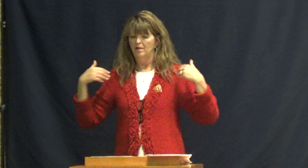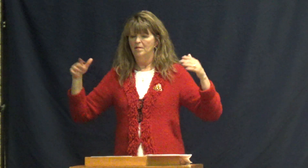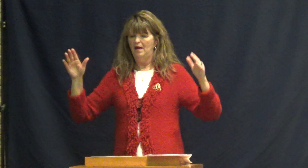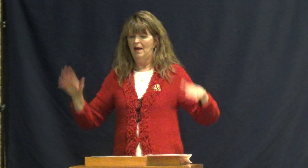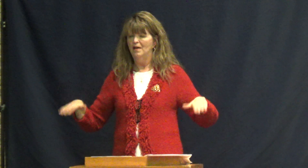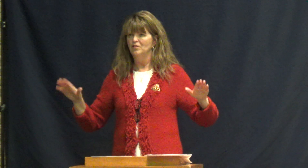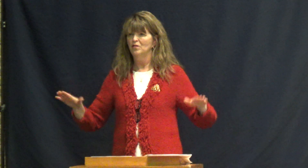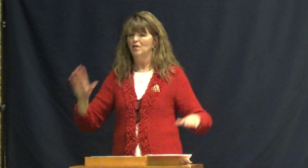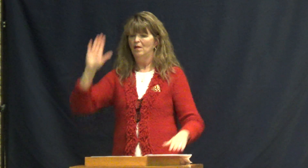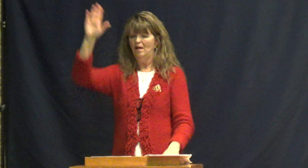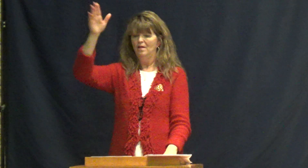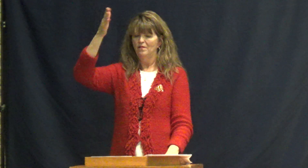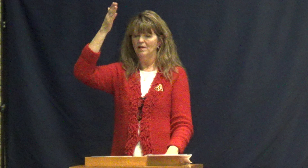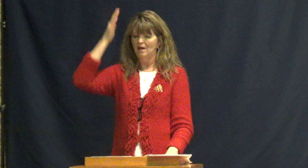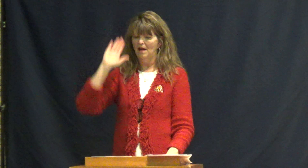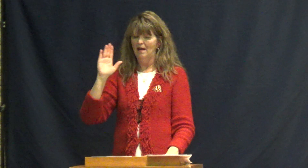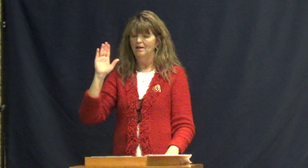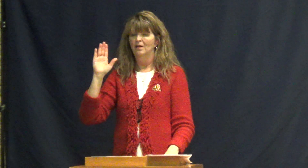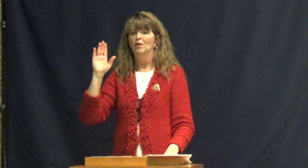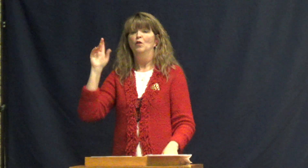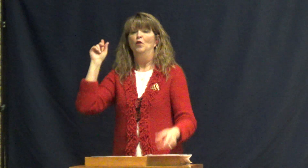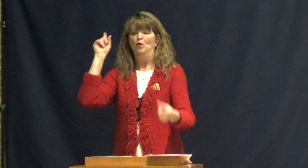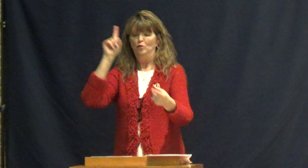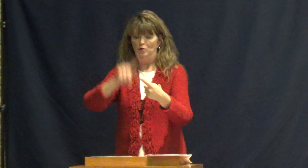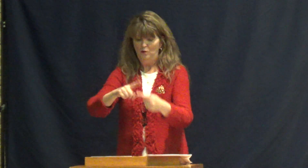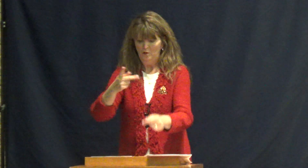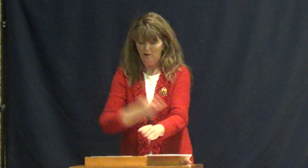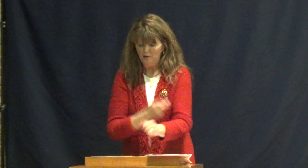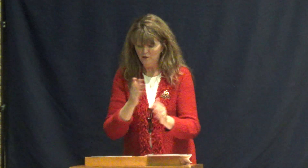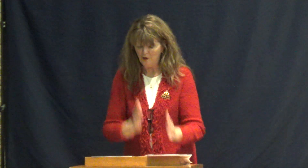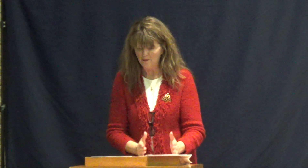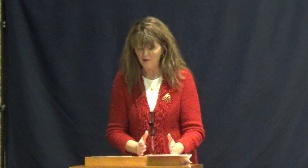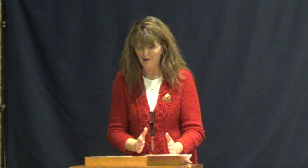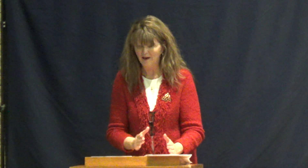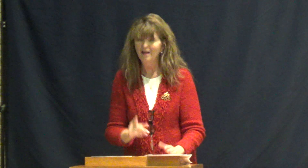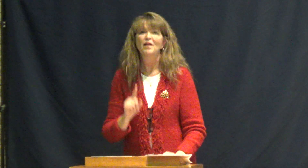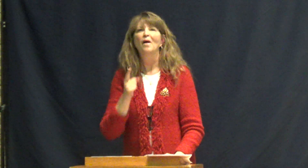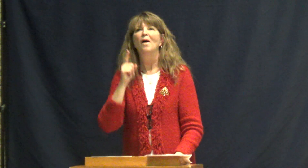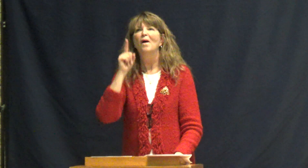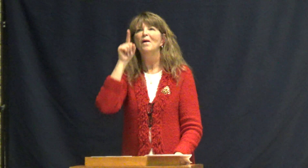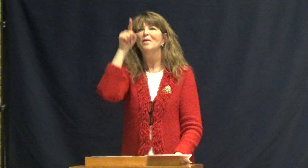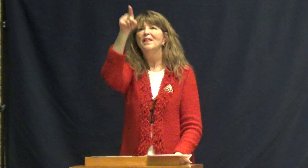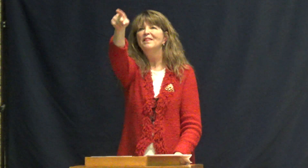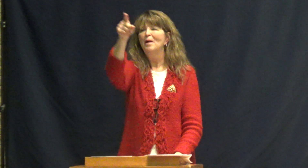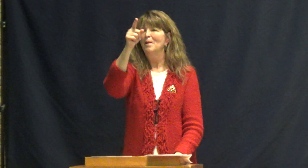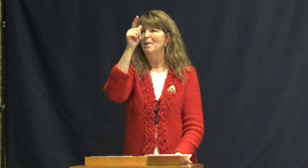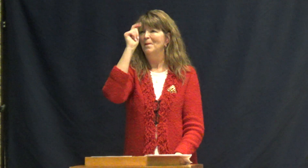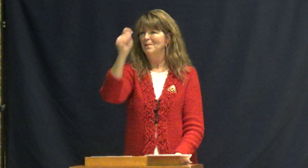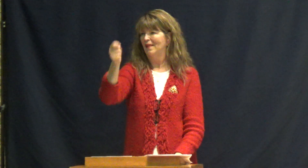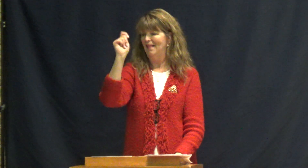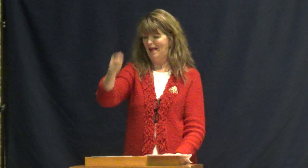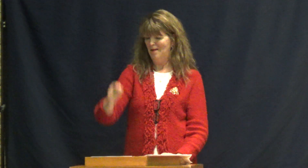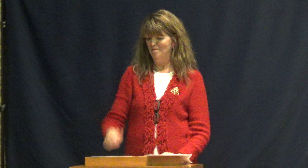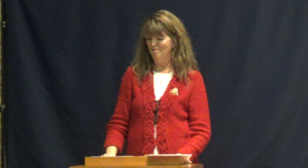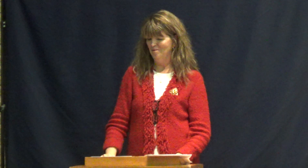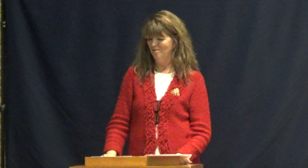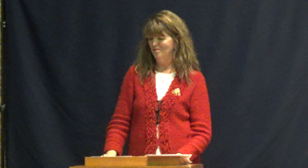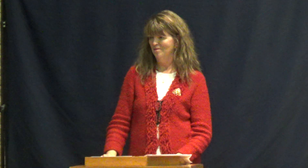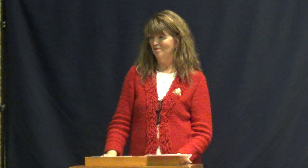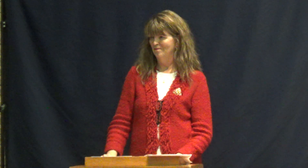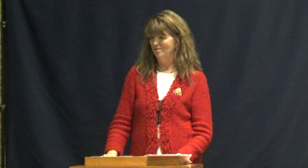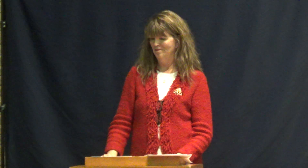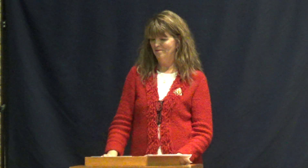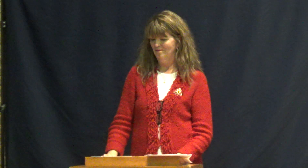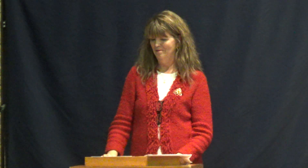of the announcement from the angel of God to the shepherds all the